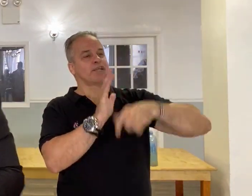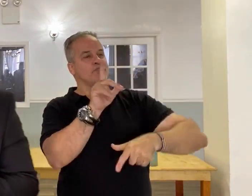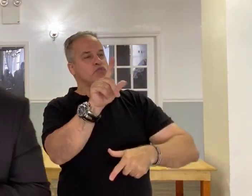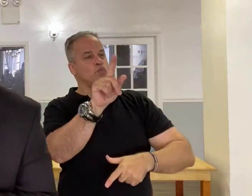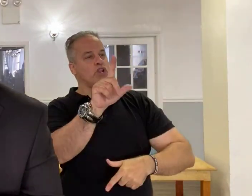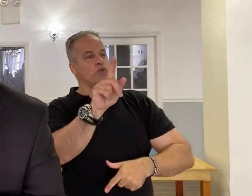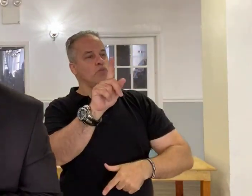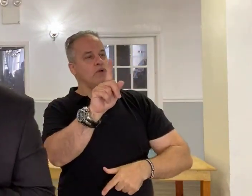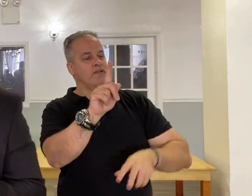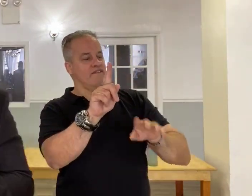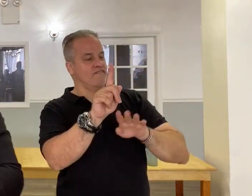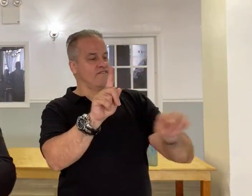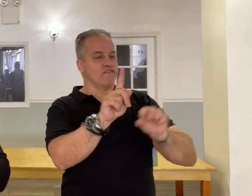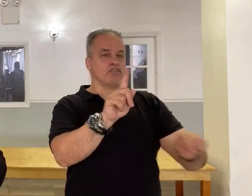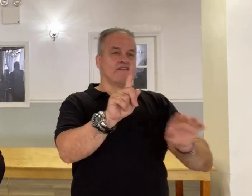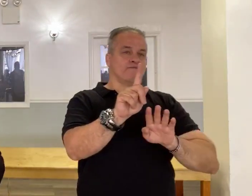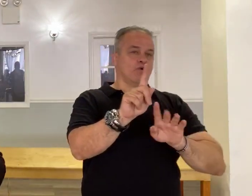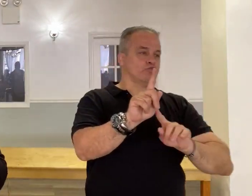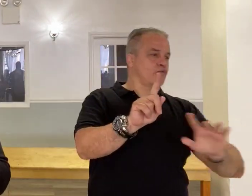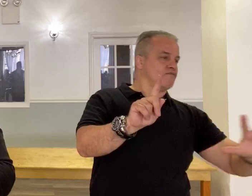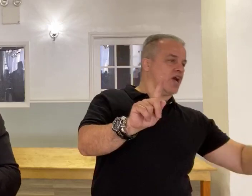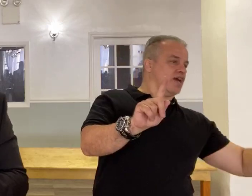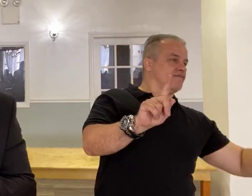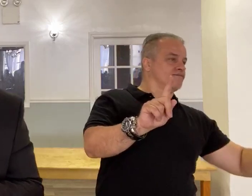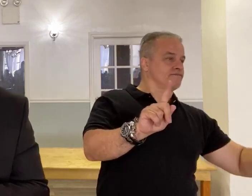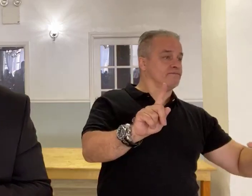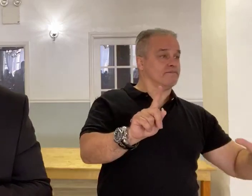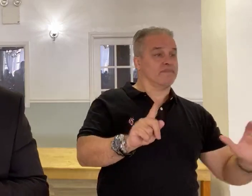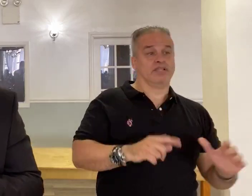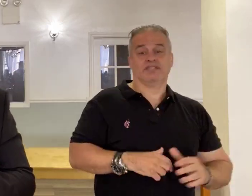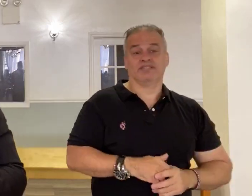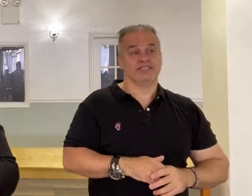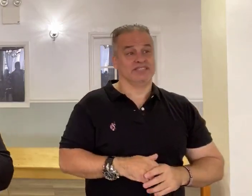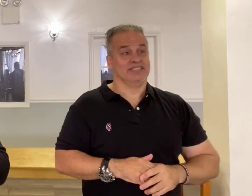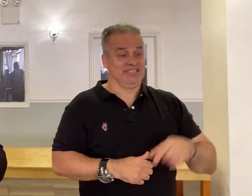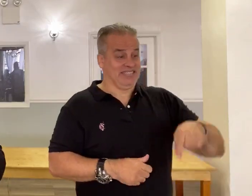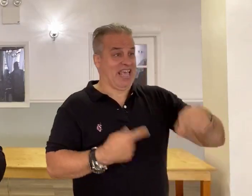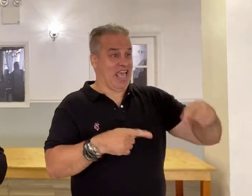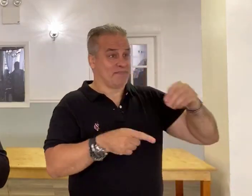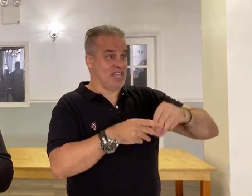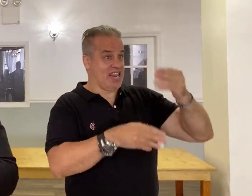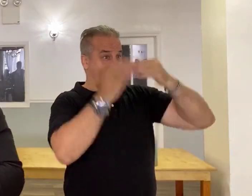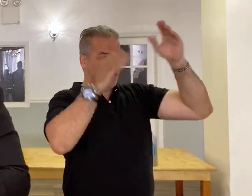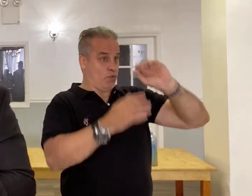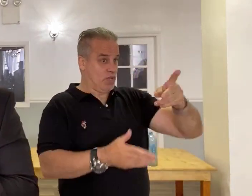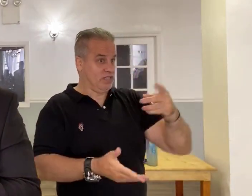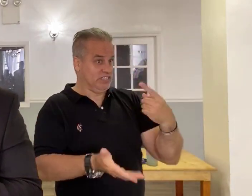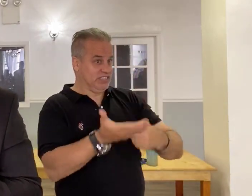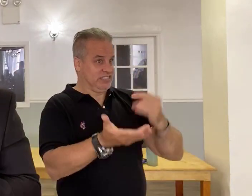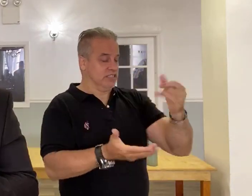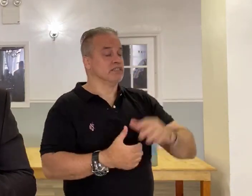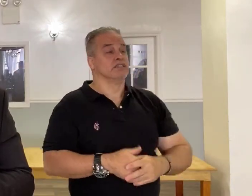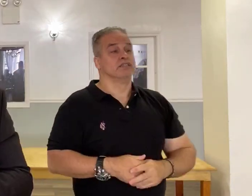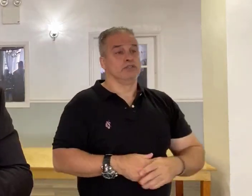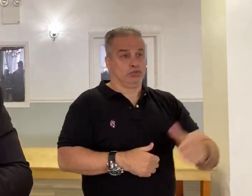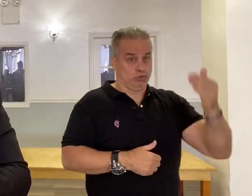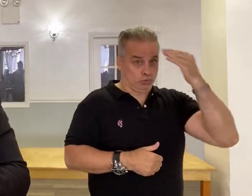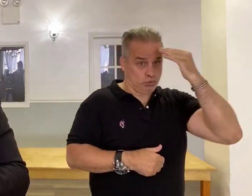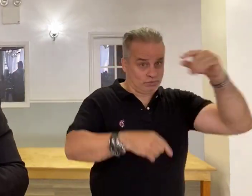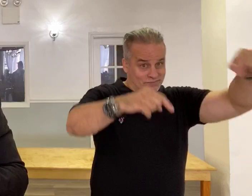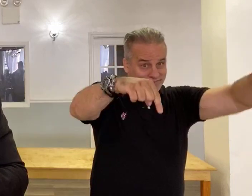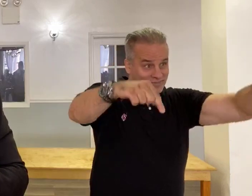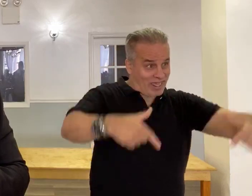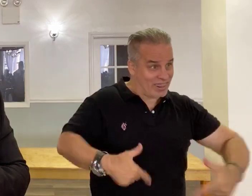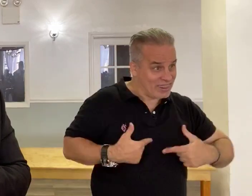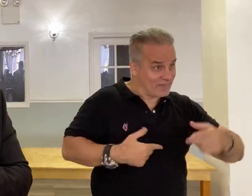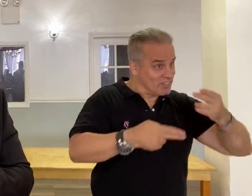in heaven. Church family, let me remind you that this life is a very temporary situation. We're not here forever. This